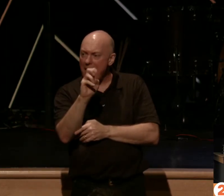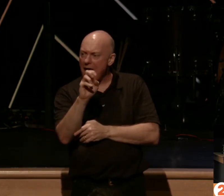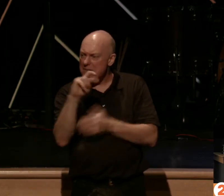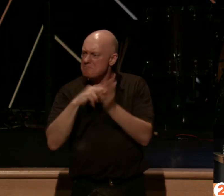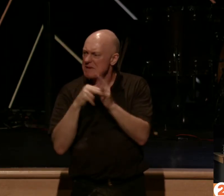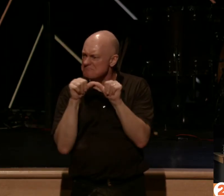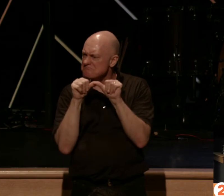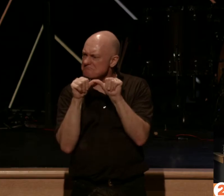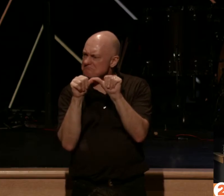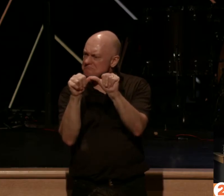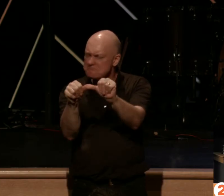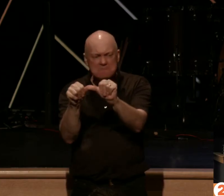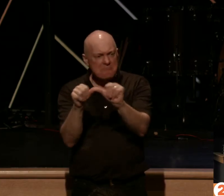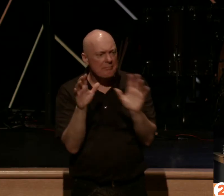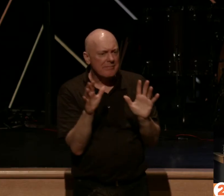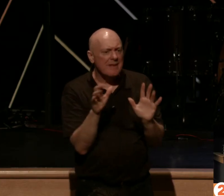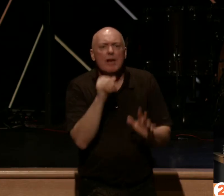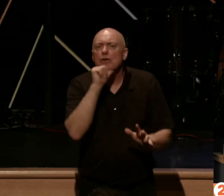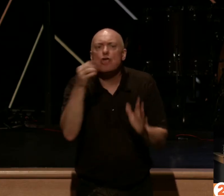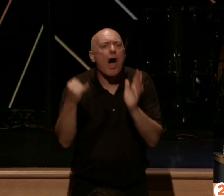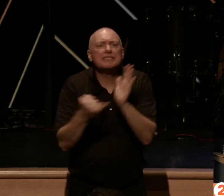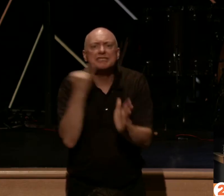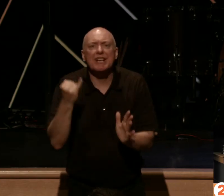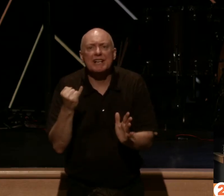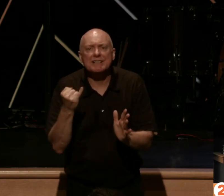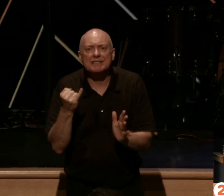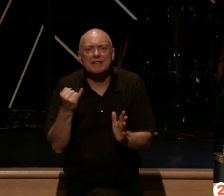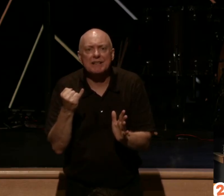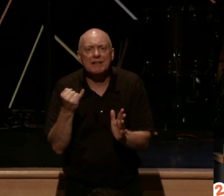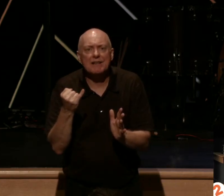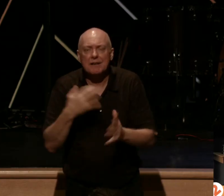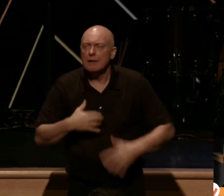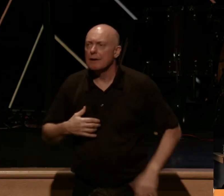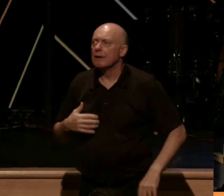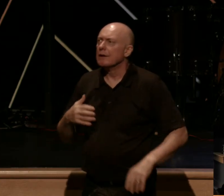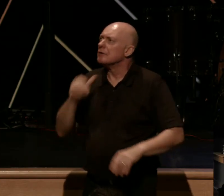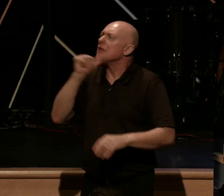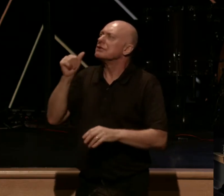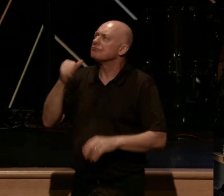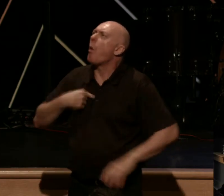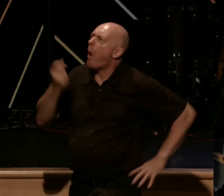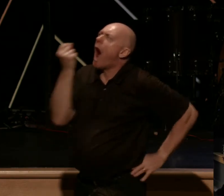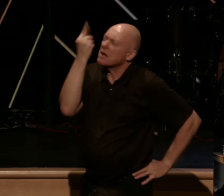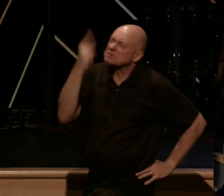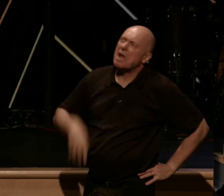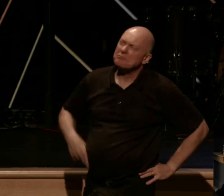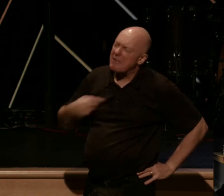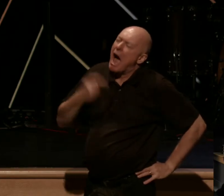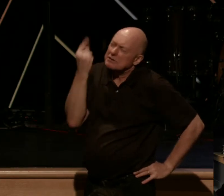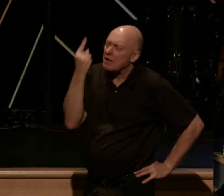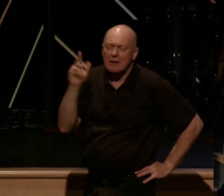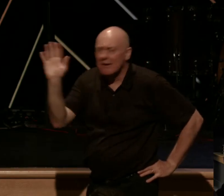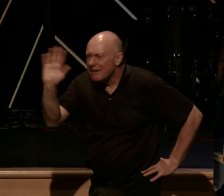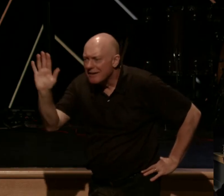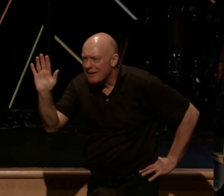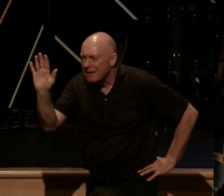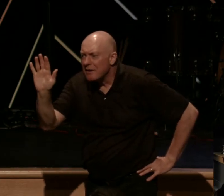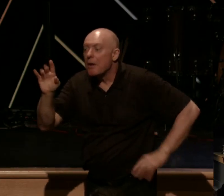this. That it's not just supernatural comprehending this love on some level, but it's also then pressing in further